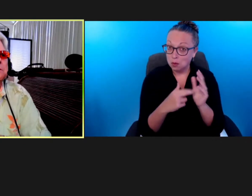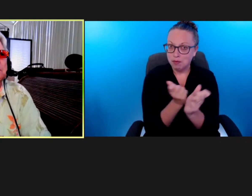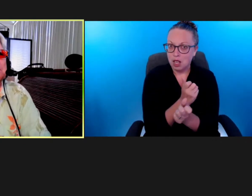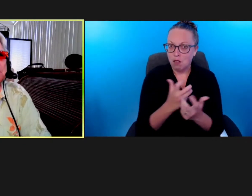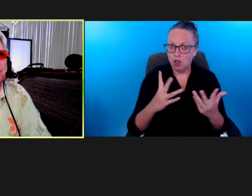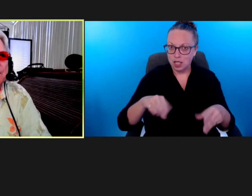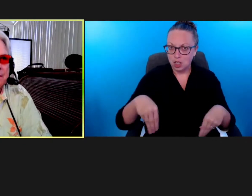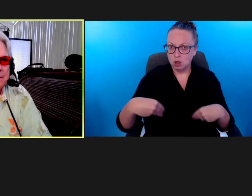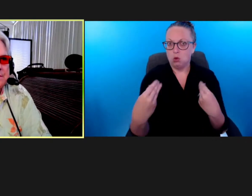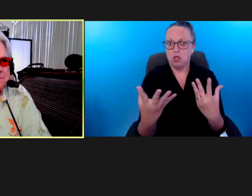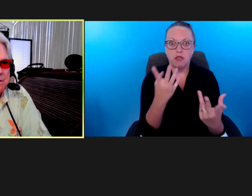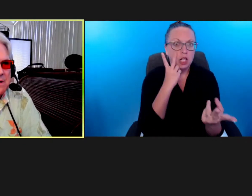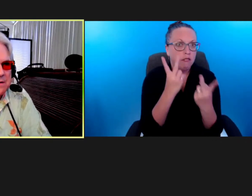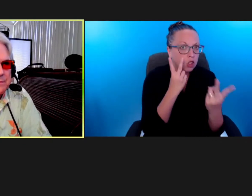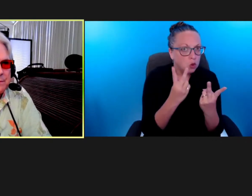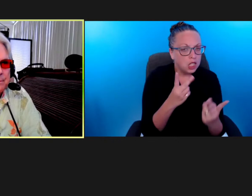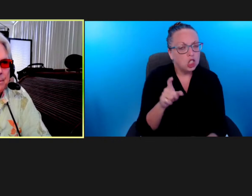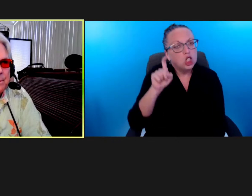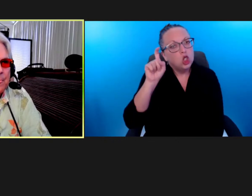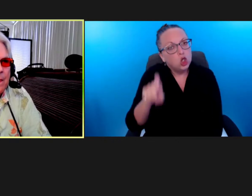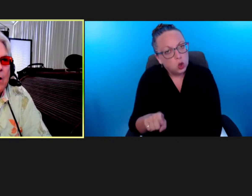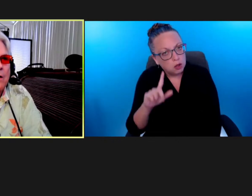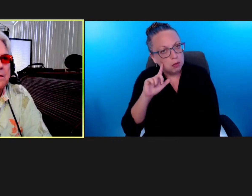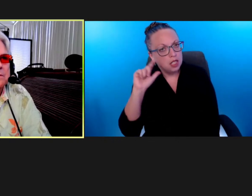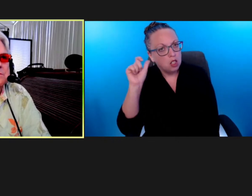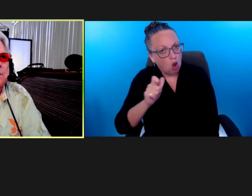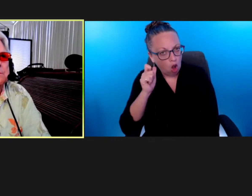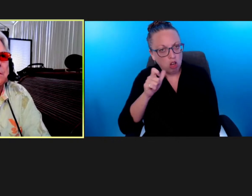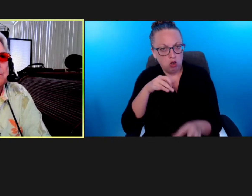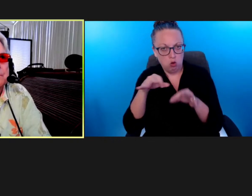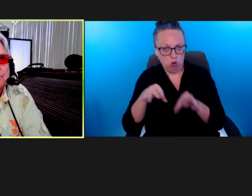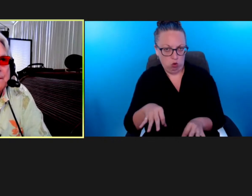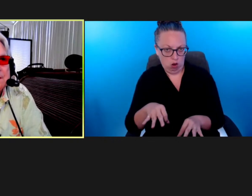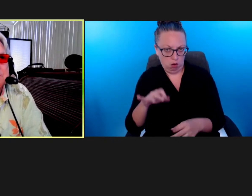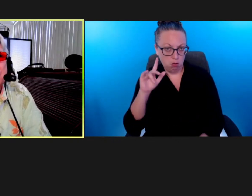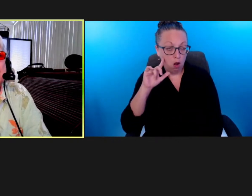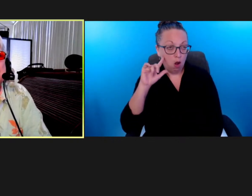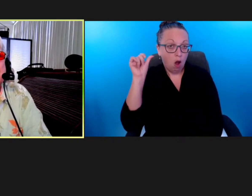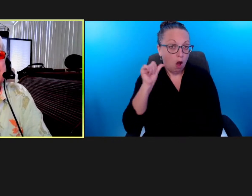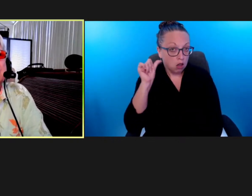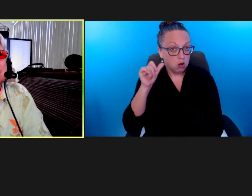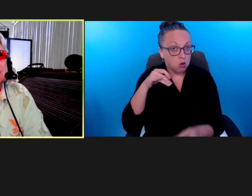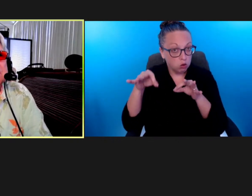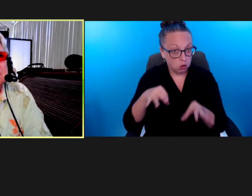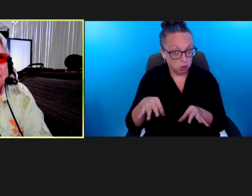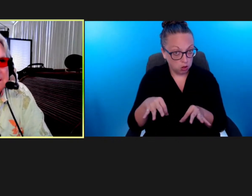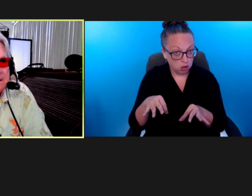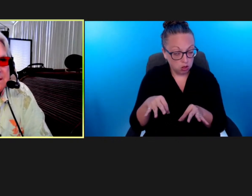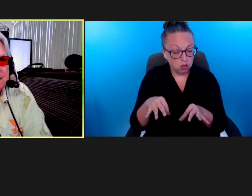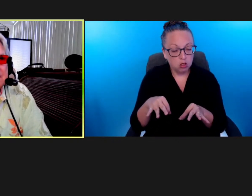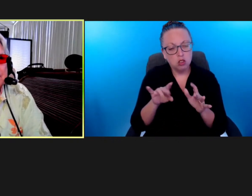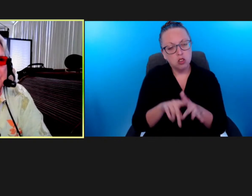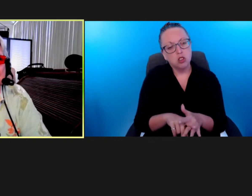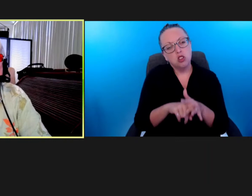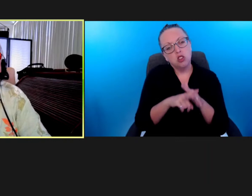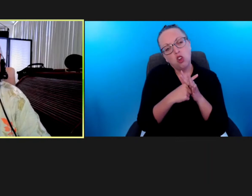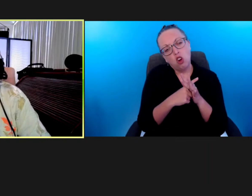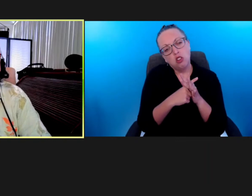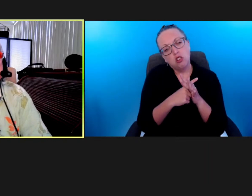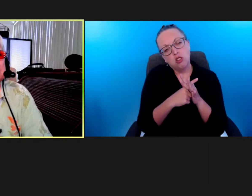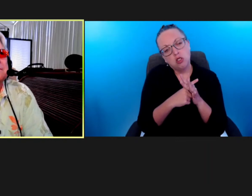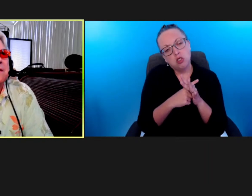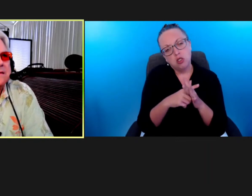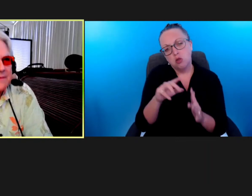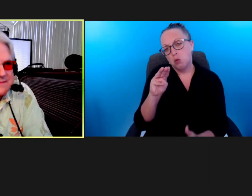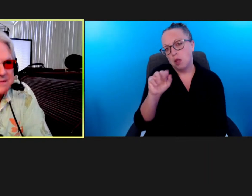presented visually should be audio described. Audio description is credited beginning to Margaret